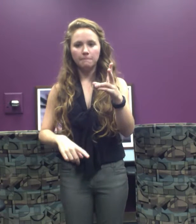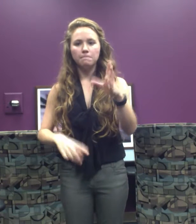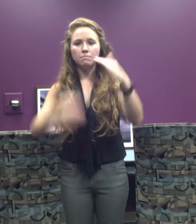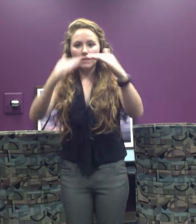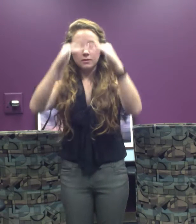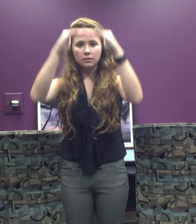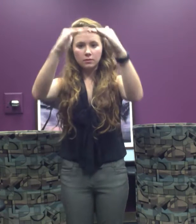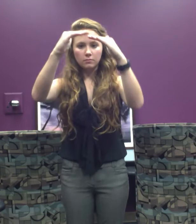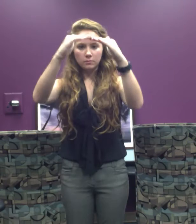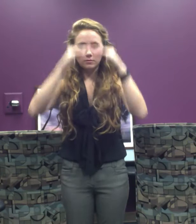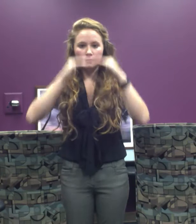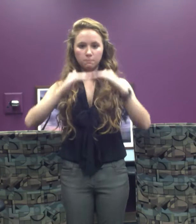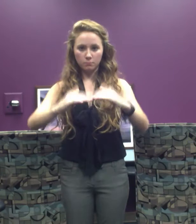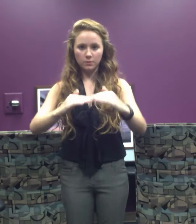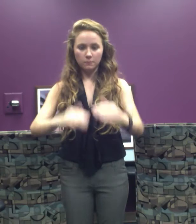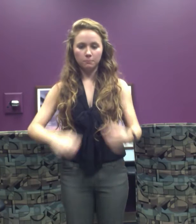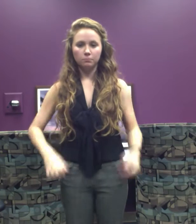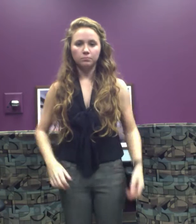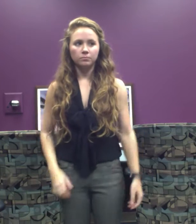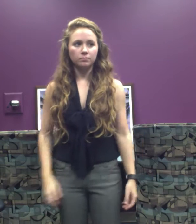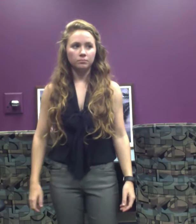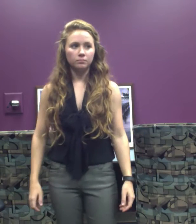No, bird's eye view, we're looking down, but we're not calling it a bird's eye view.